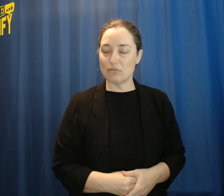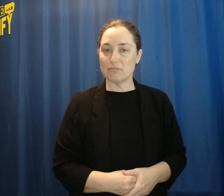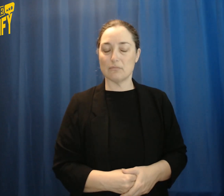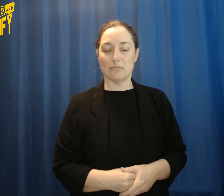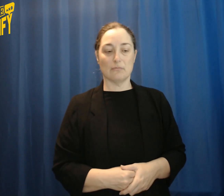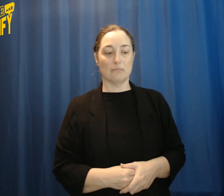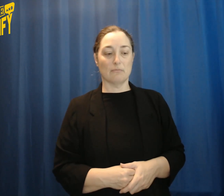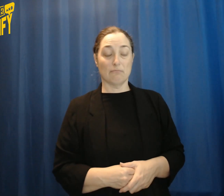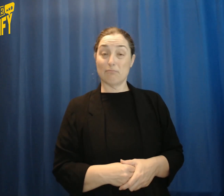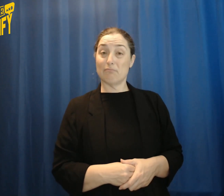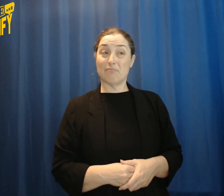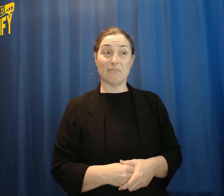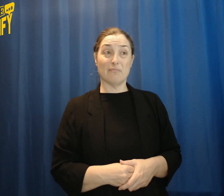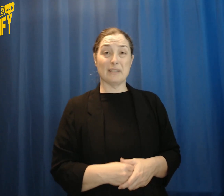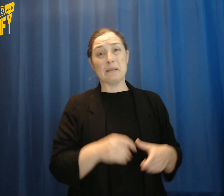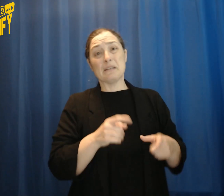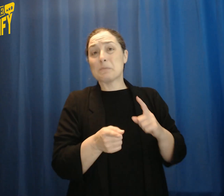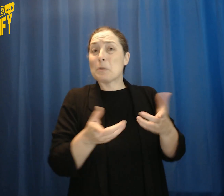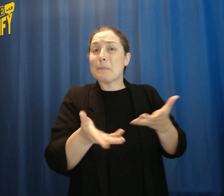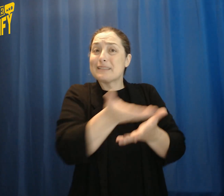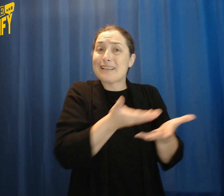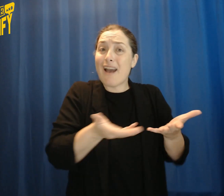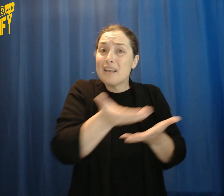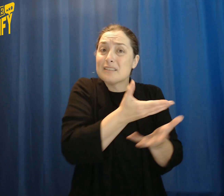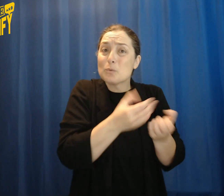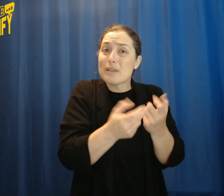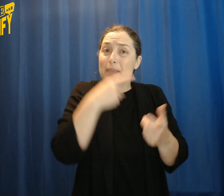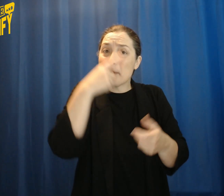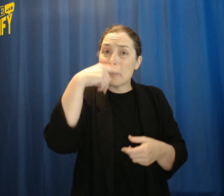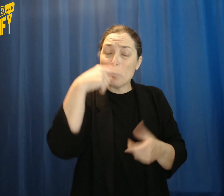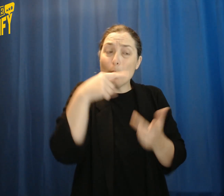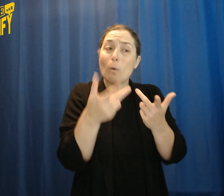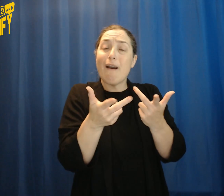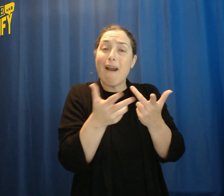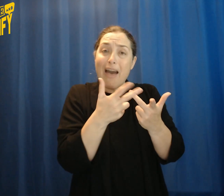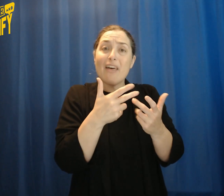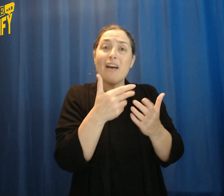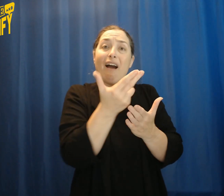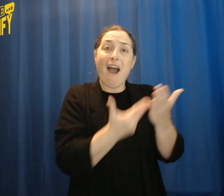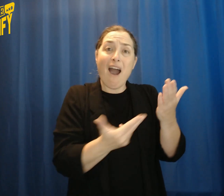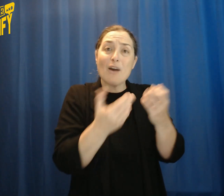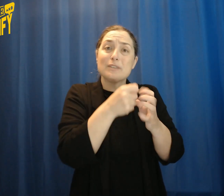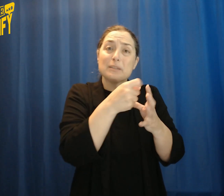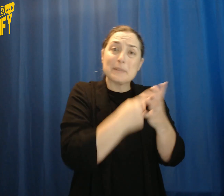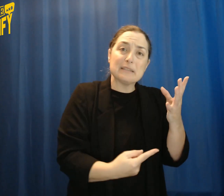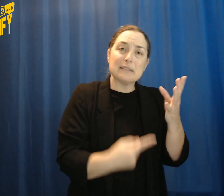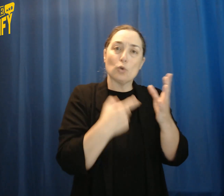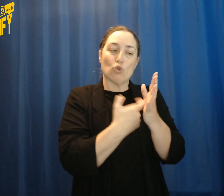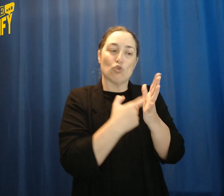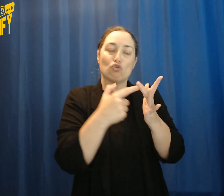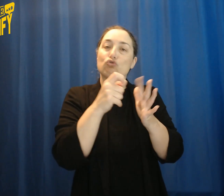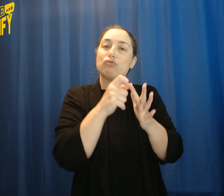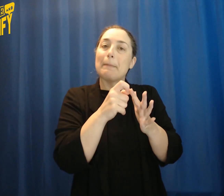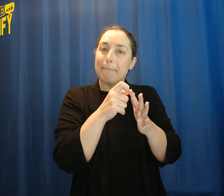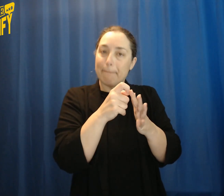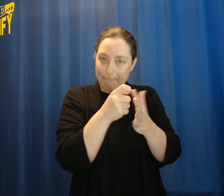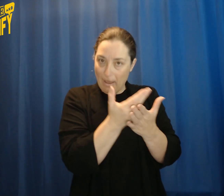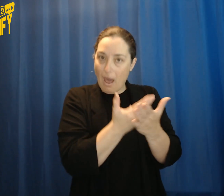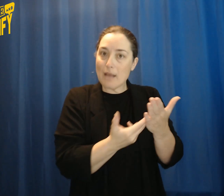it with other people, other artists with disabilities, other crip artists, I think that really helps too. I don't